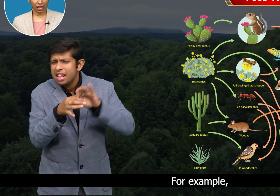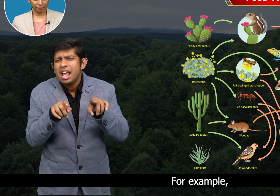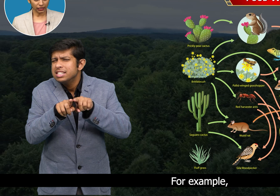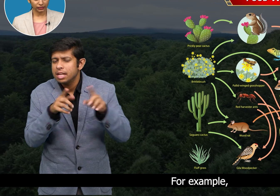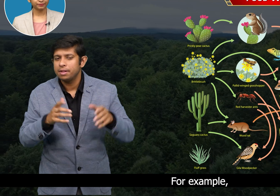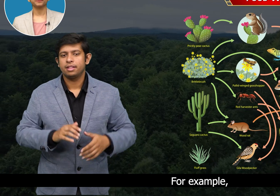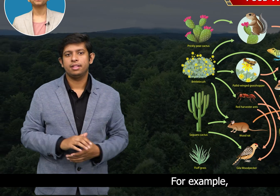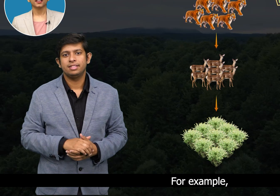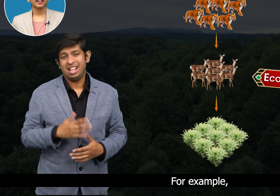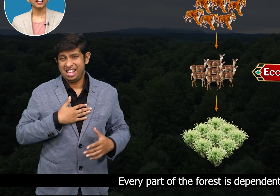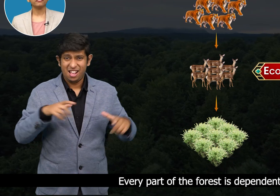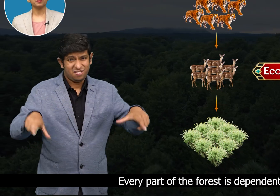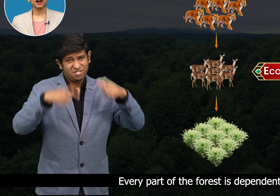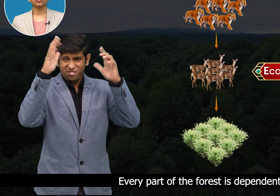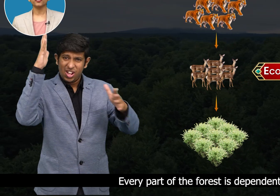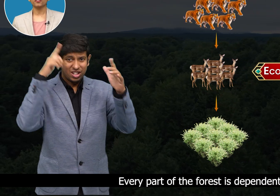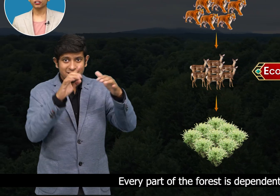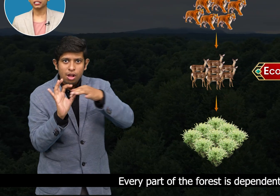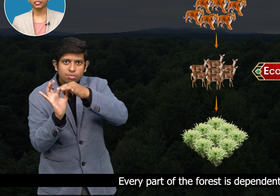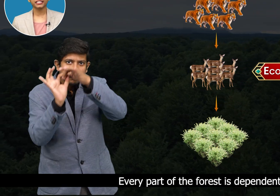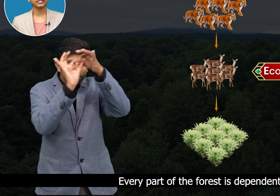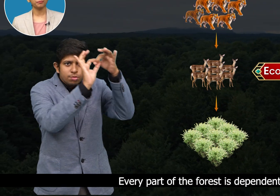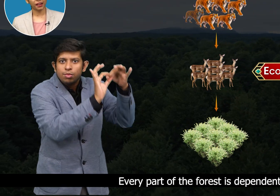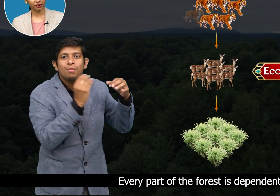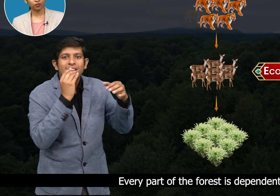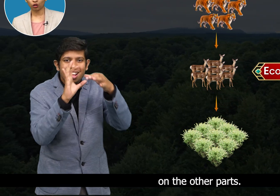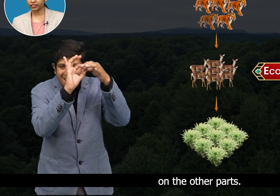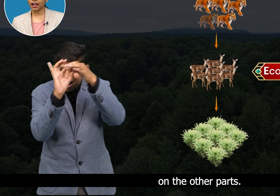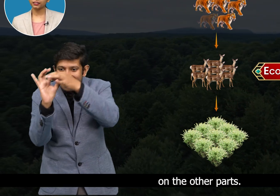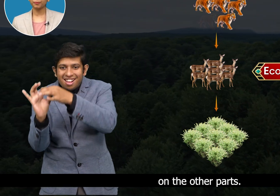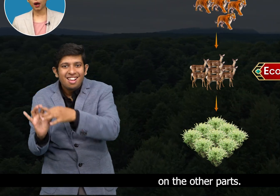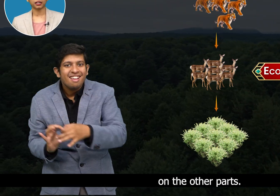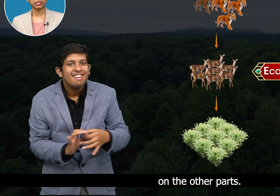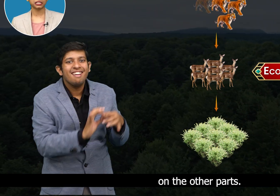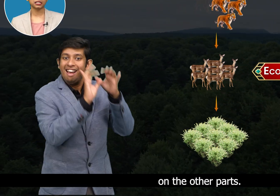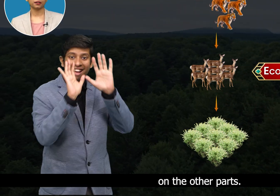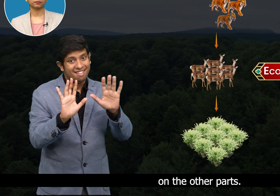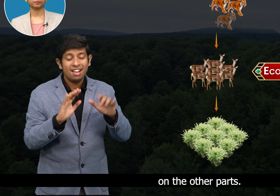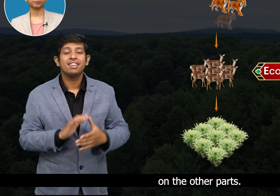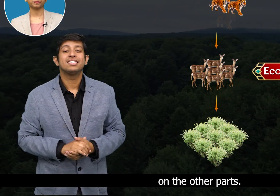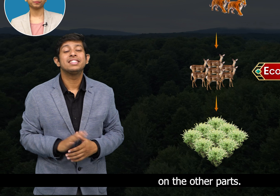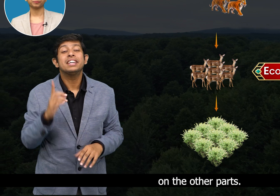For example, every part of the forest is dependent on the other parts.